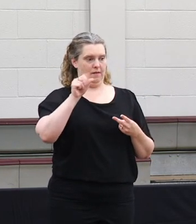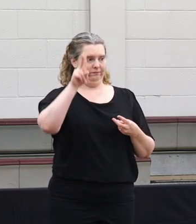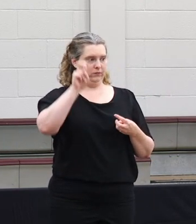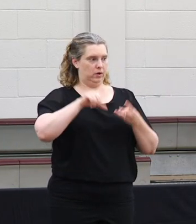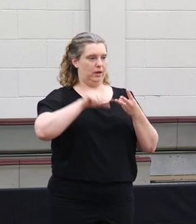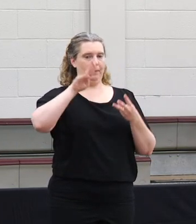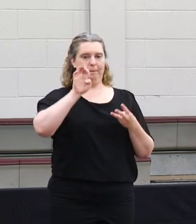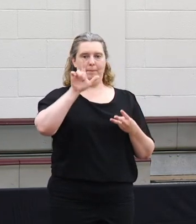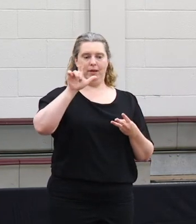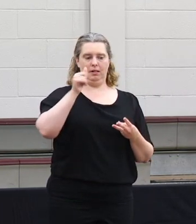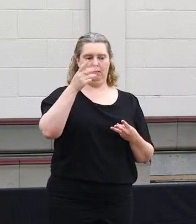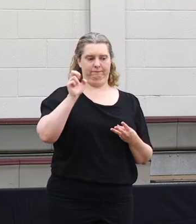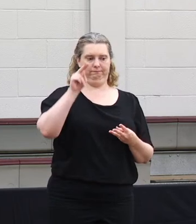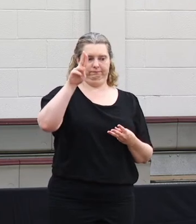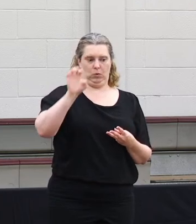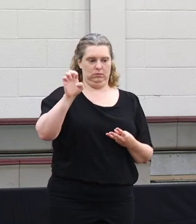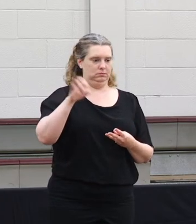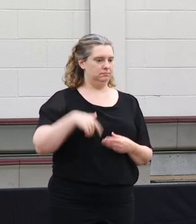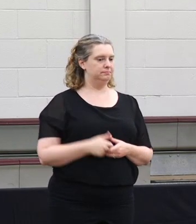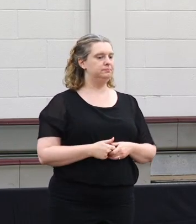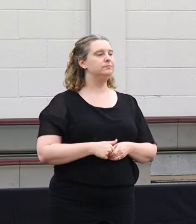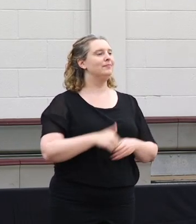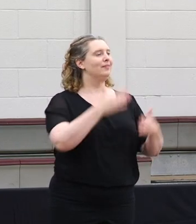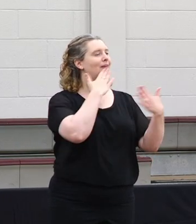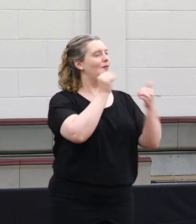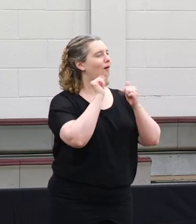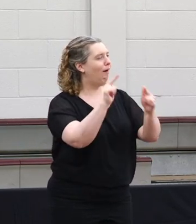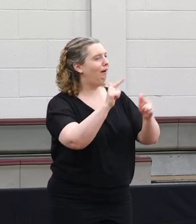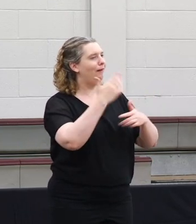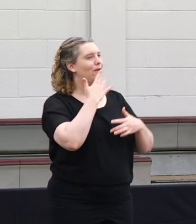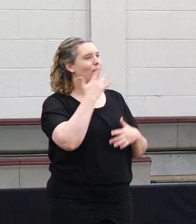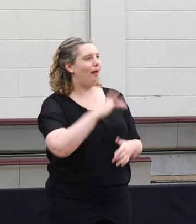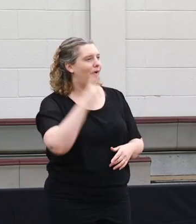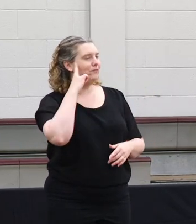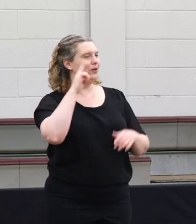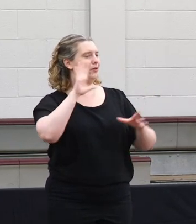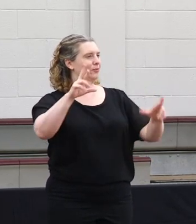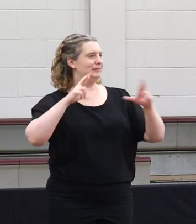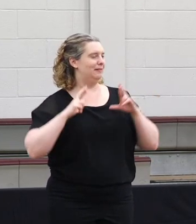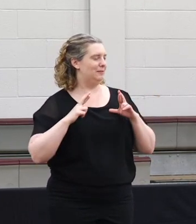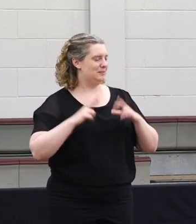Vaughn. Thanks for everything you've done for our students, and best of luck in retirement.